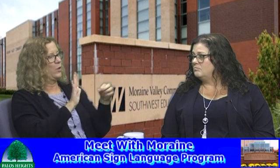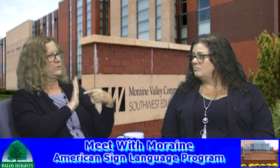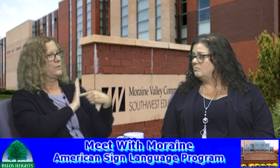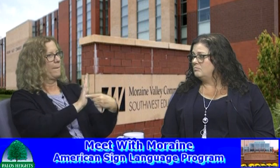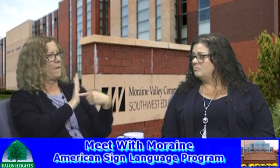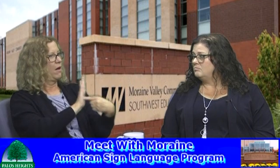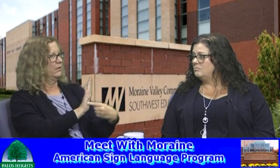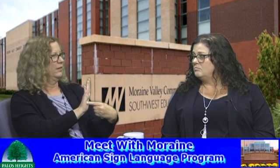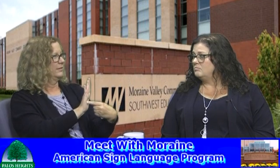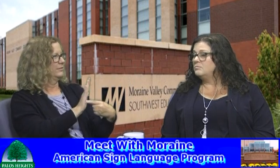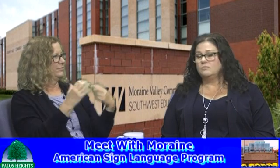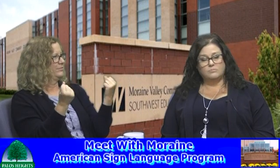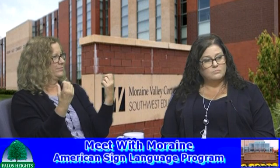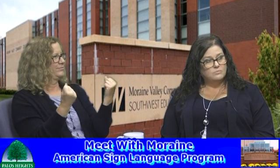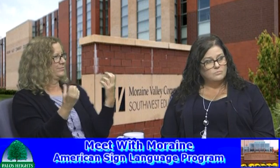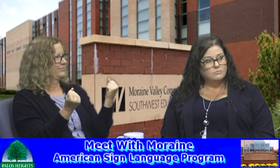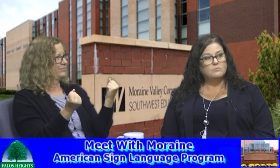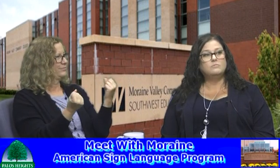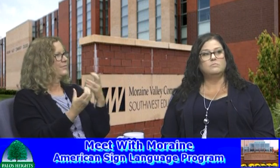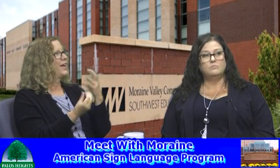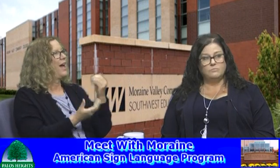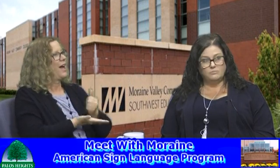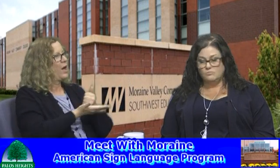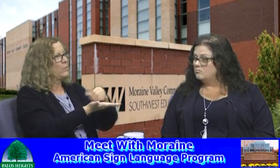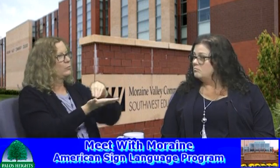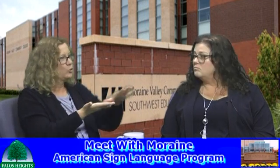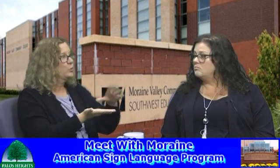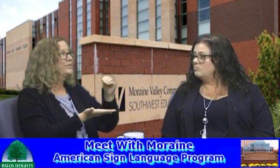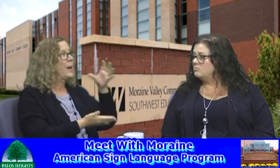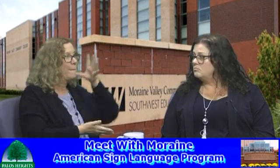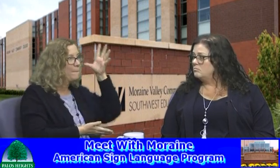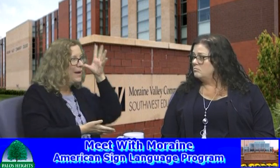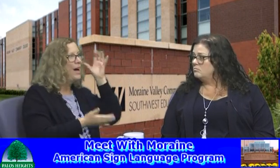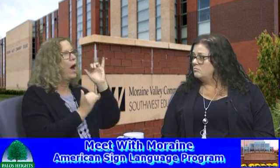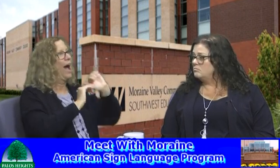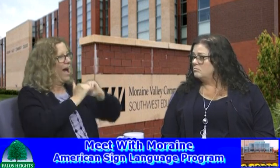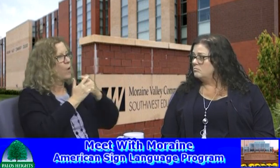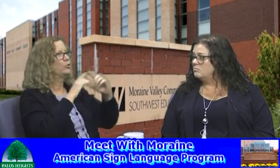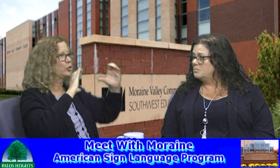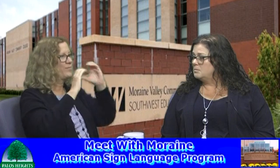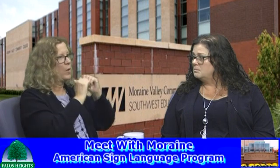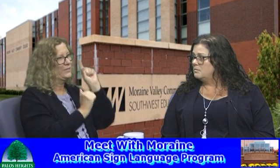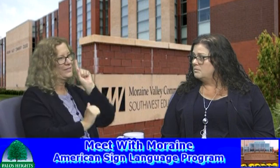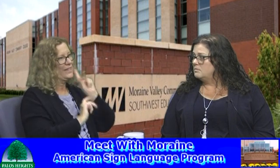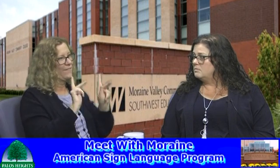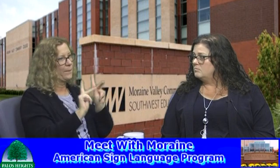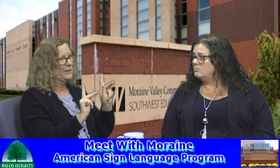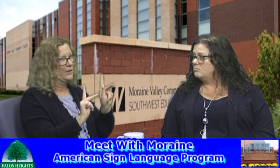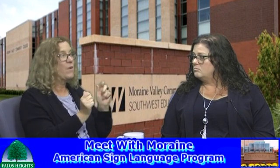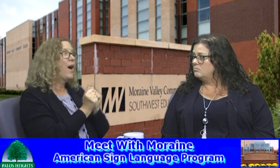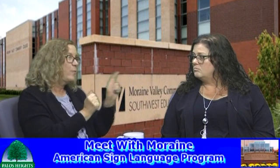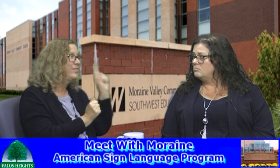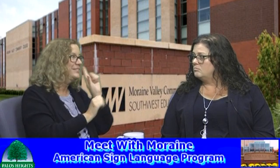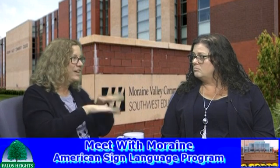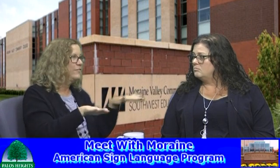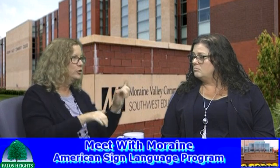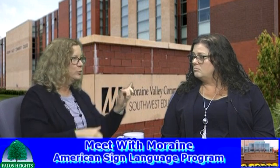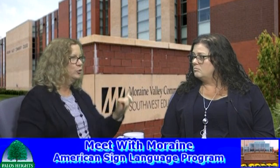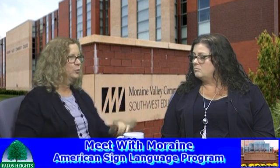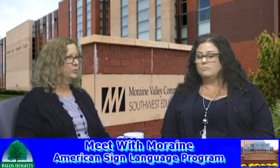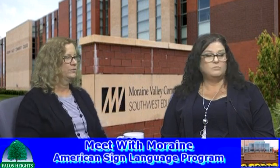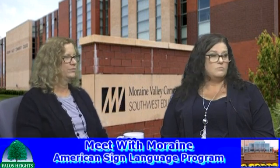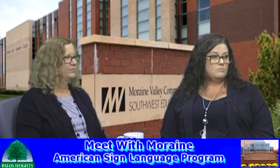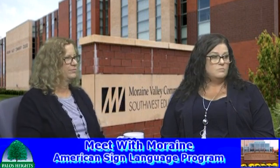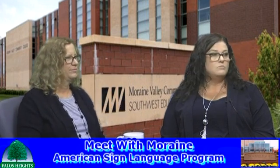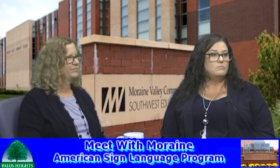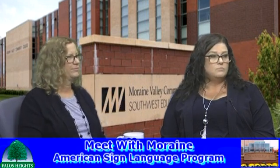have that modeling, that language being modeled from those deaf instructors. It helps the students and it helps the parents to be able to communicate with deaf people,